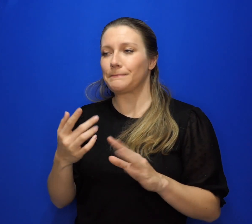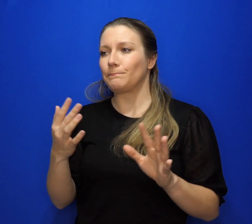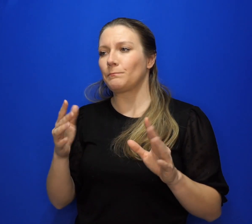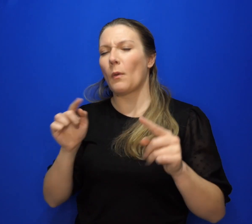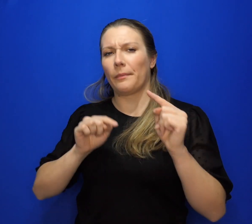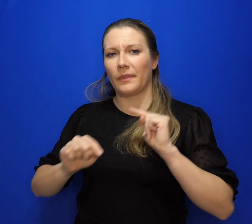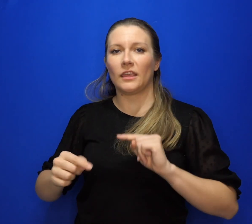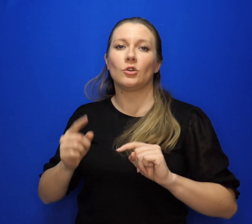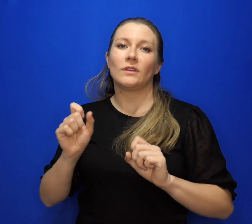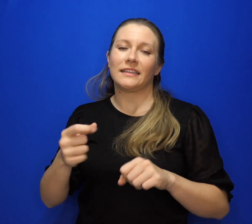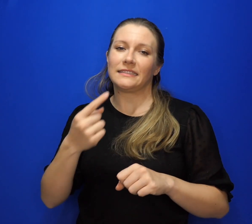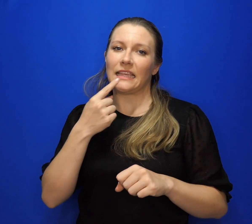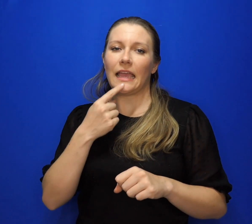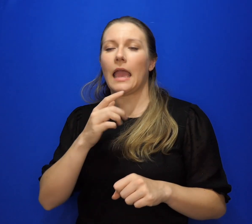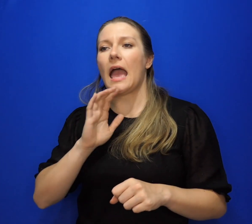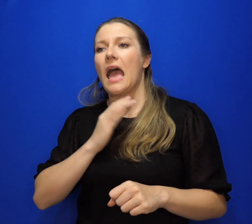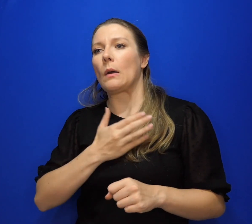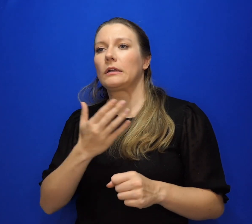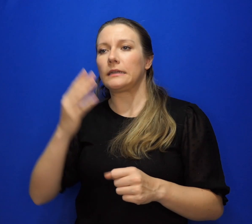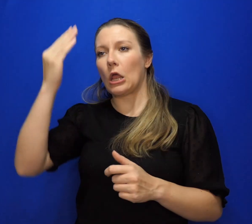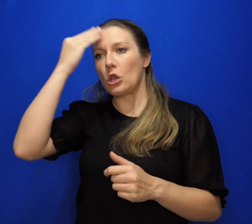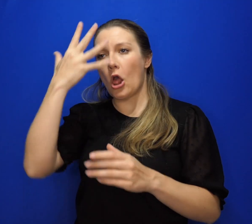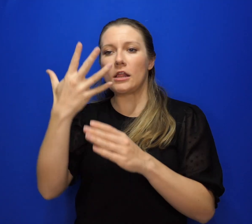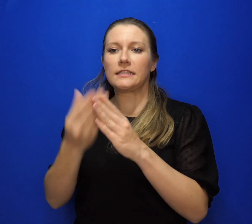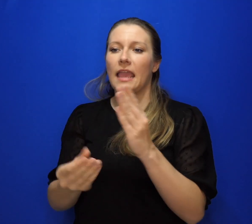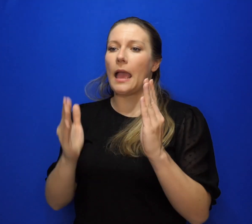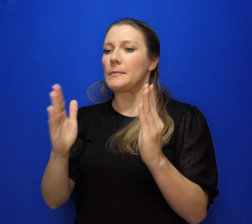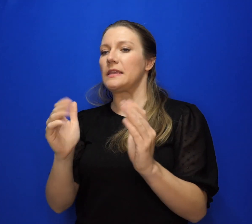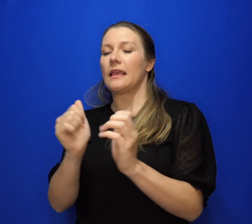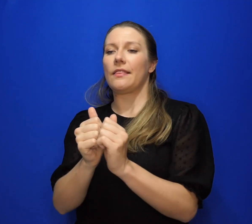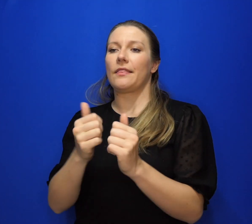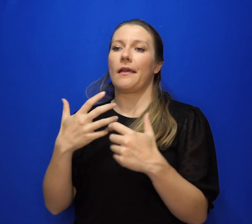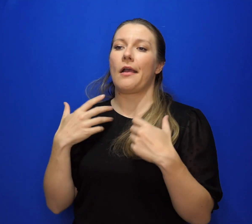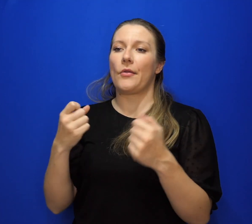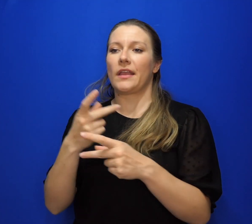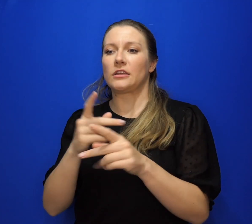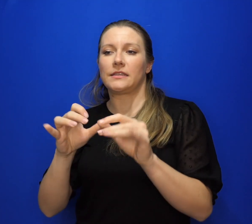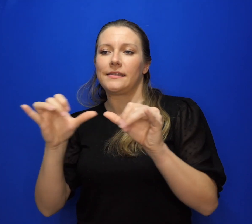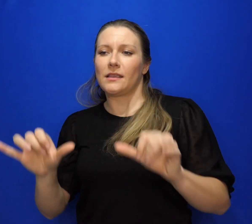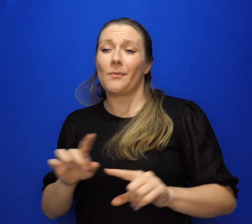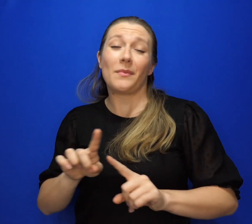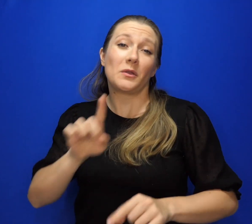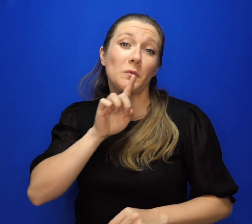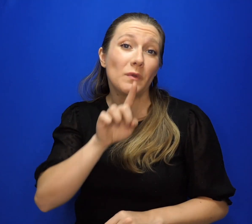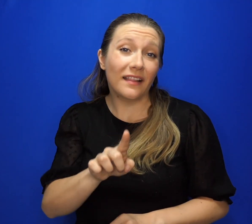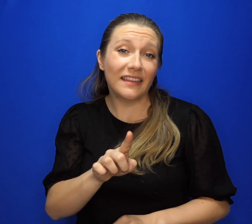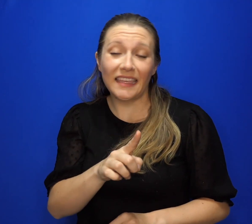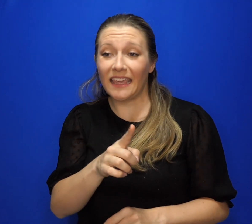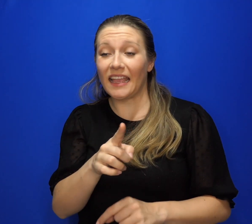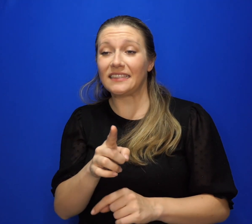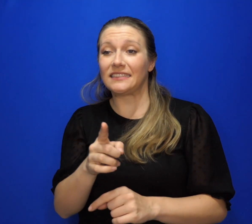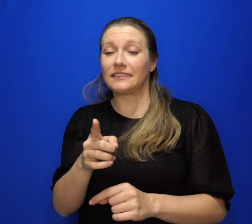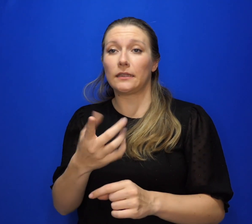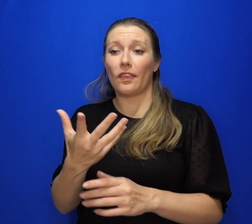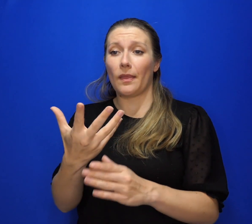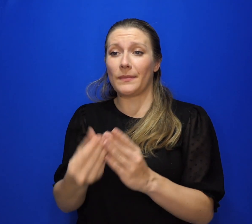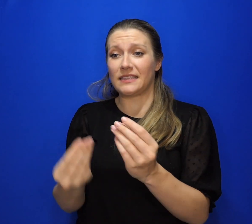healthcare system, but it's the gaps in what's reasonable. Like, you can't see your